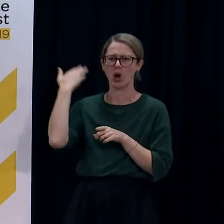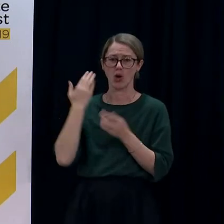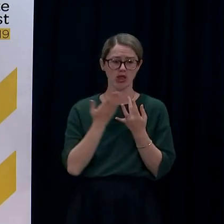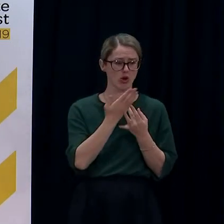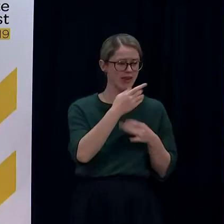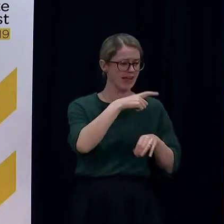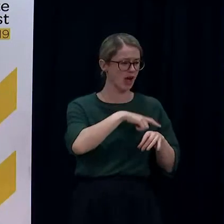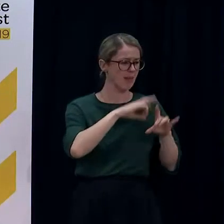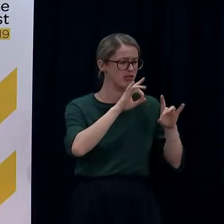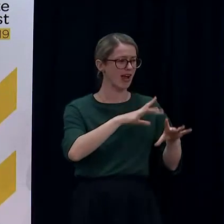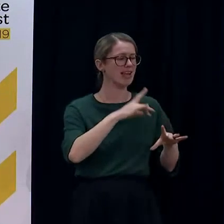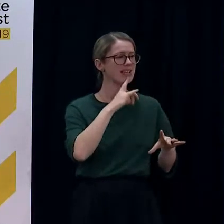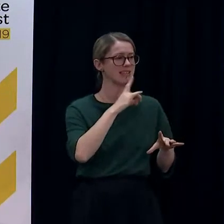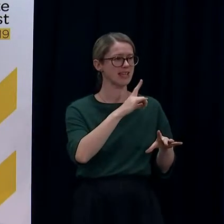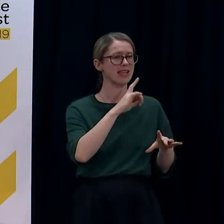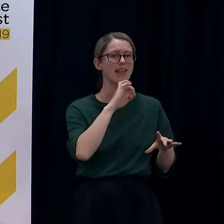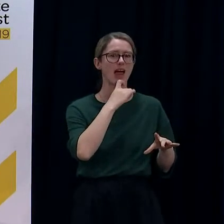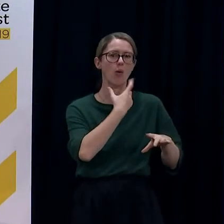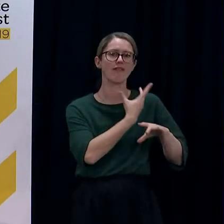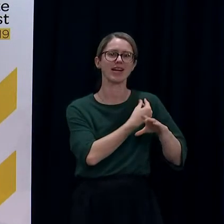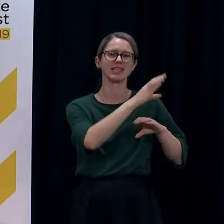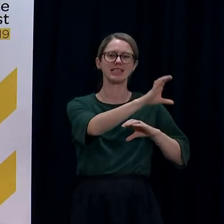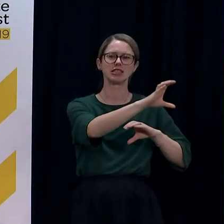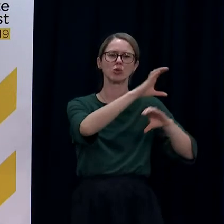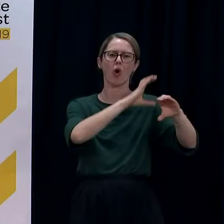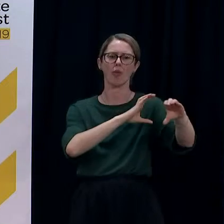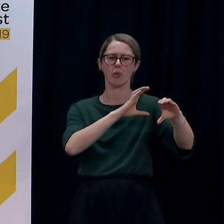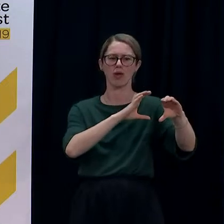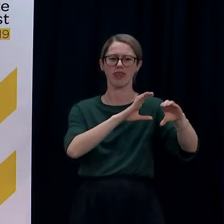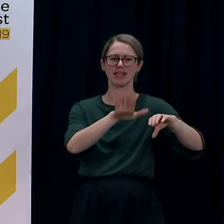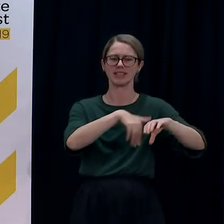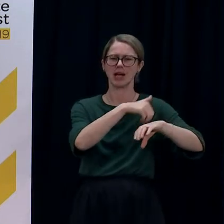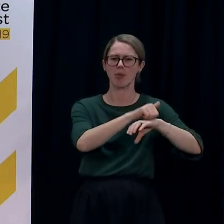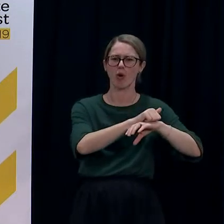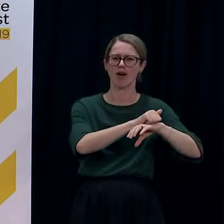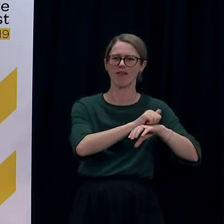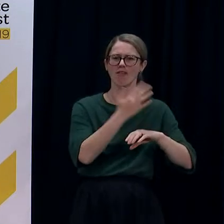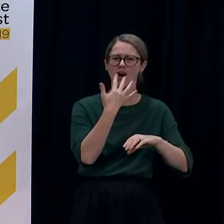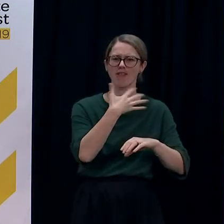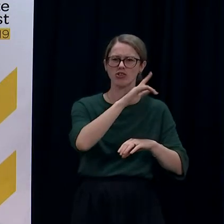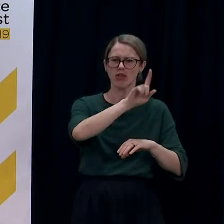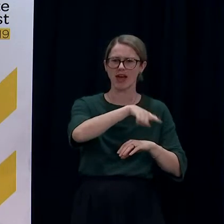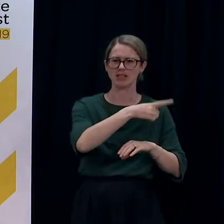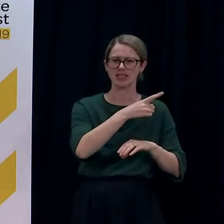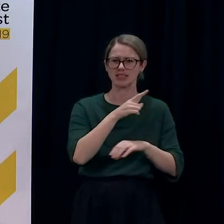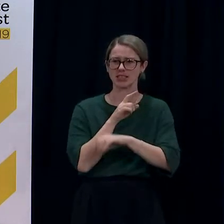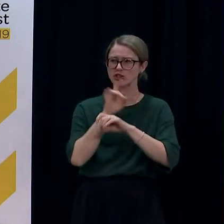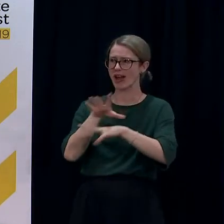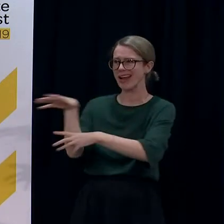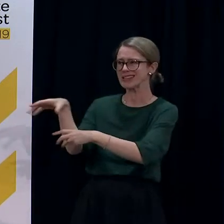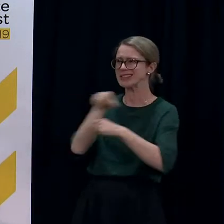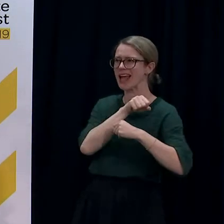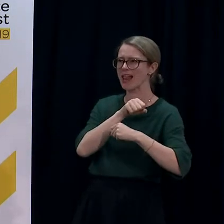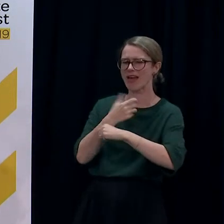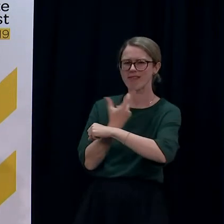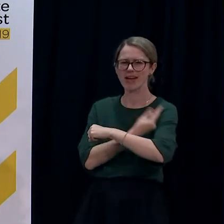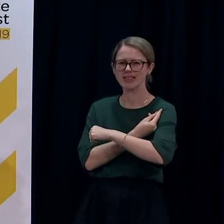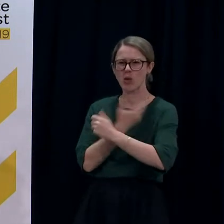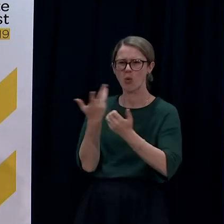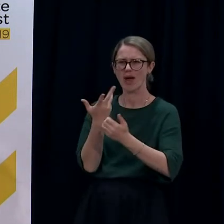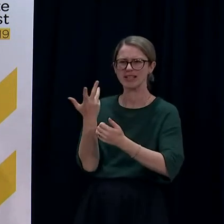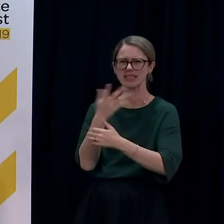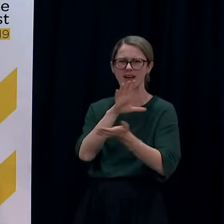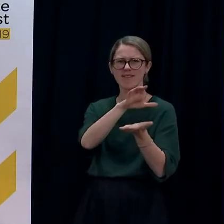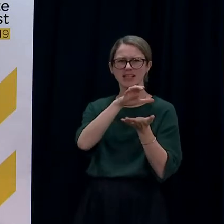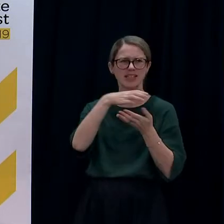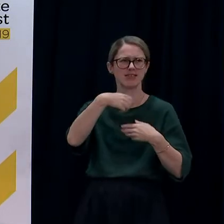has announced a vaccine swap with Singapore for 500,000 doses. Did Australia nick your vaccine? Where are you going to get this vaccine from?